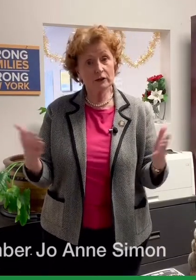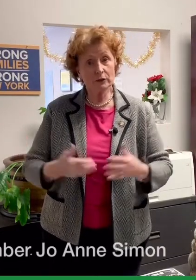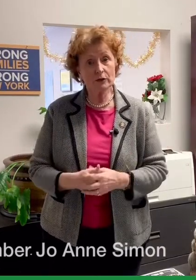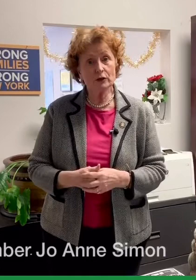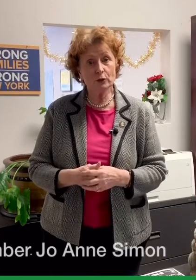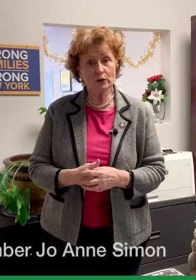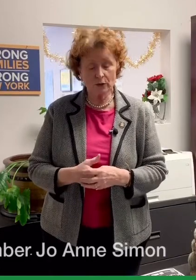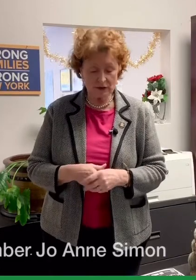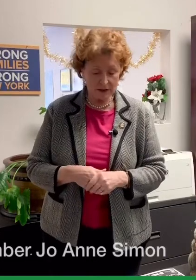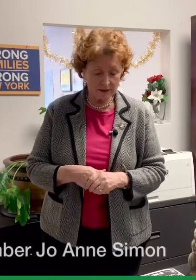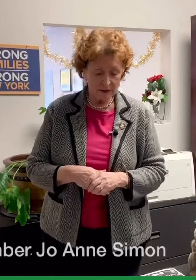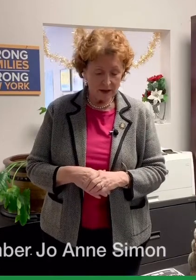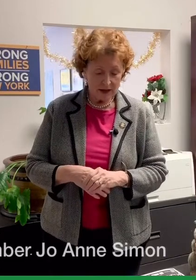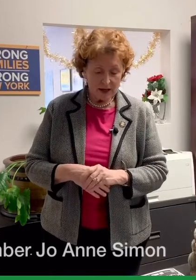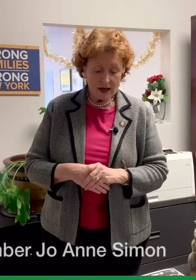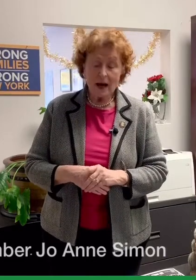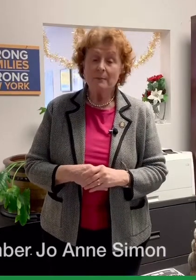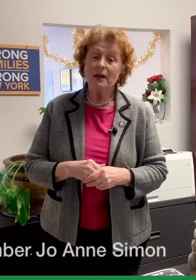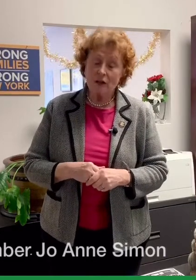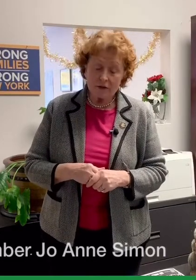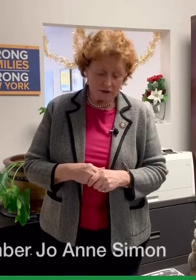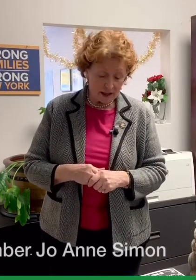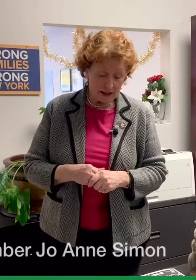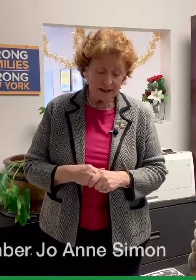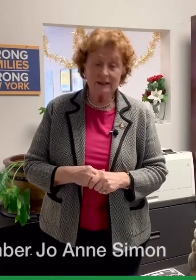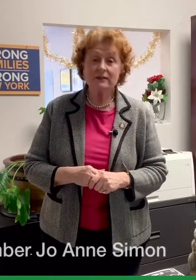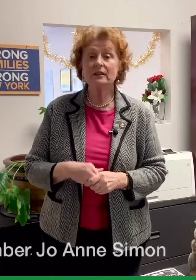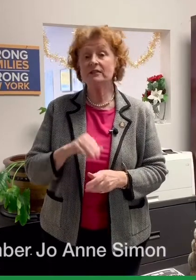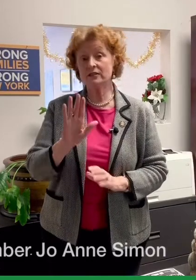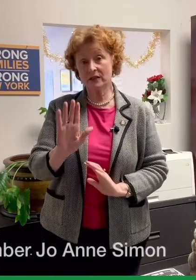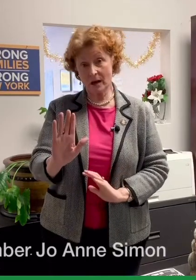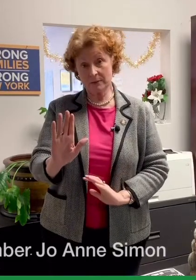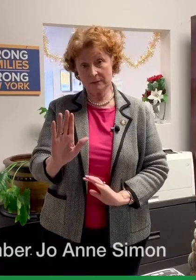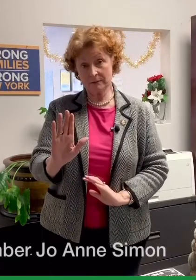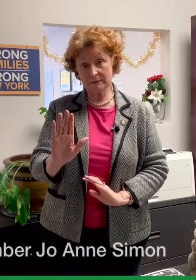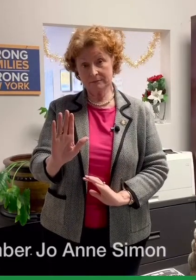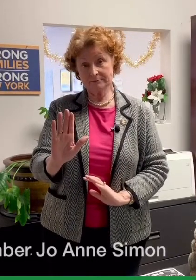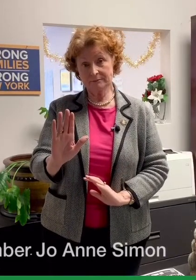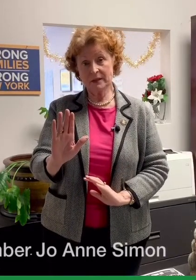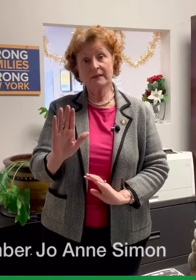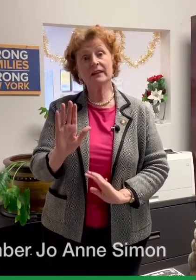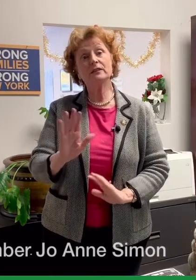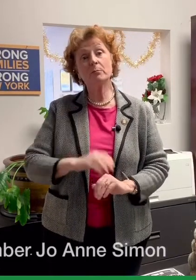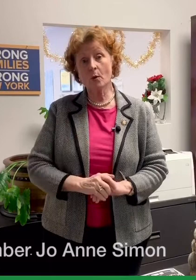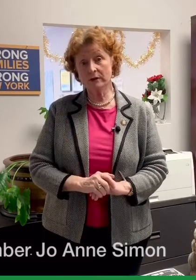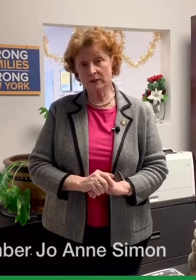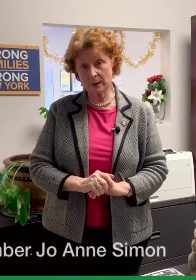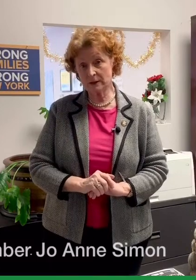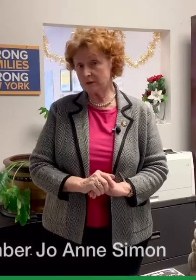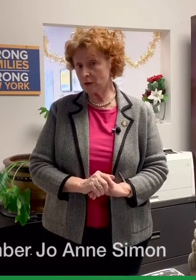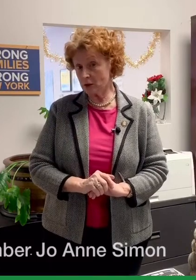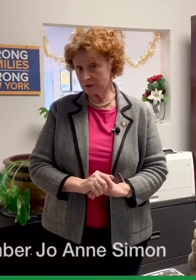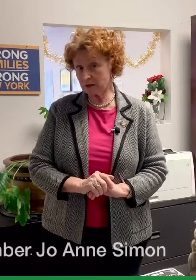to use those signs. Another sign is stop. That's important, especially if you're crossing the